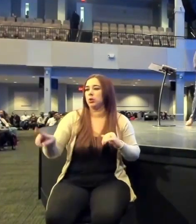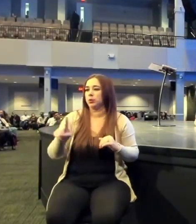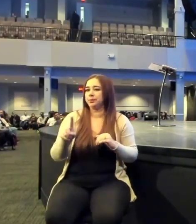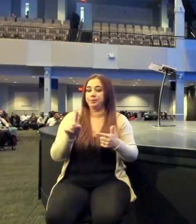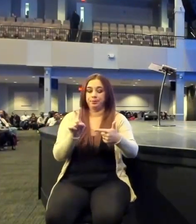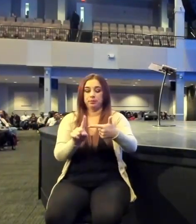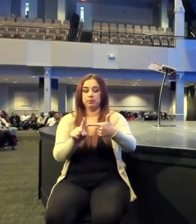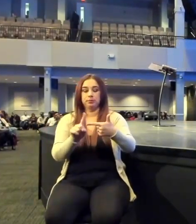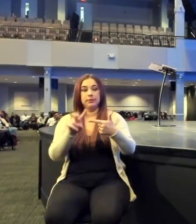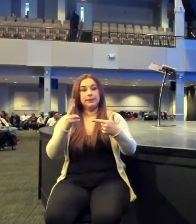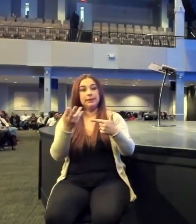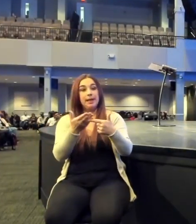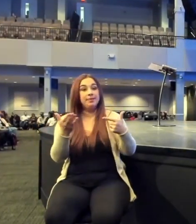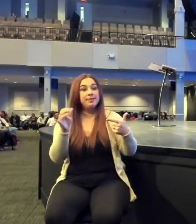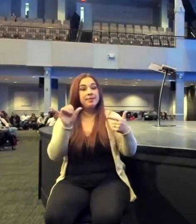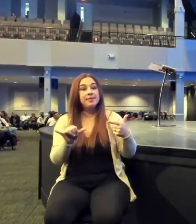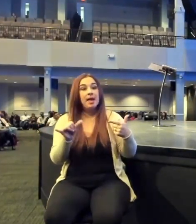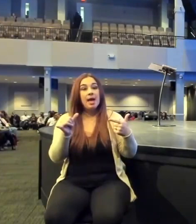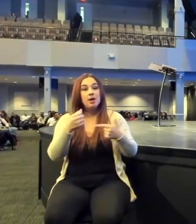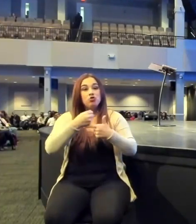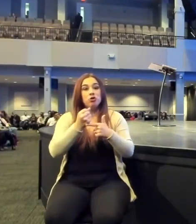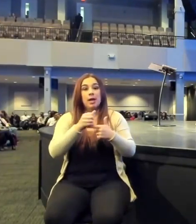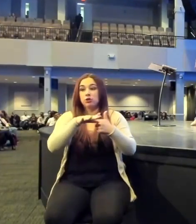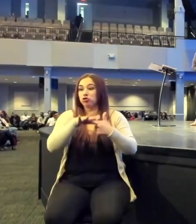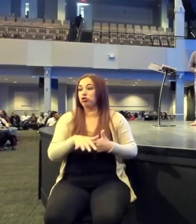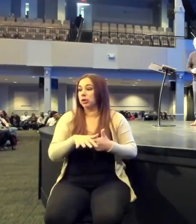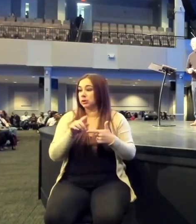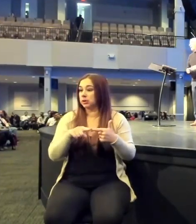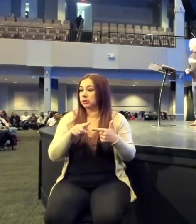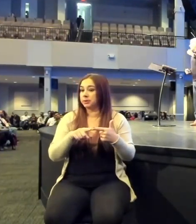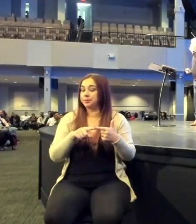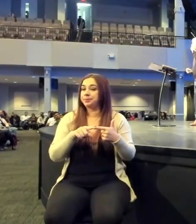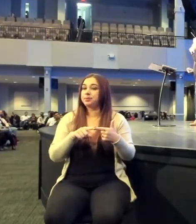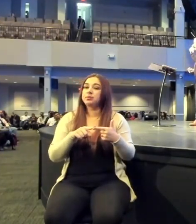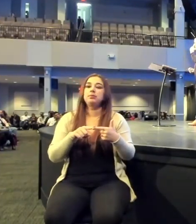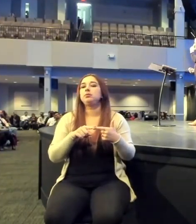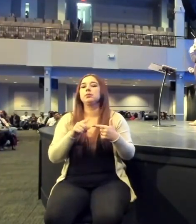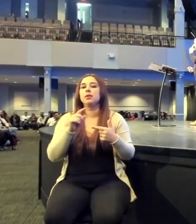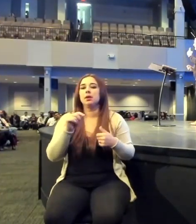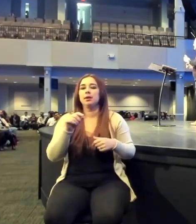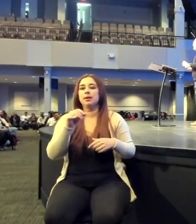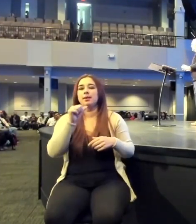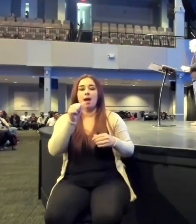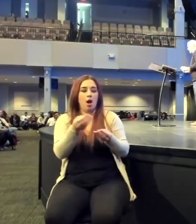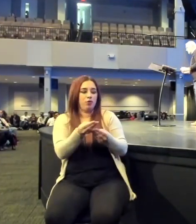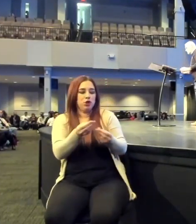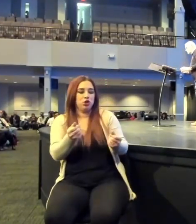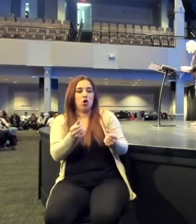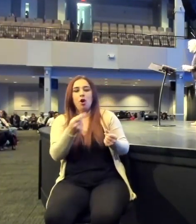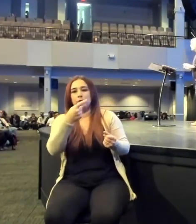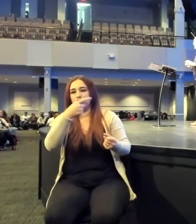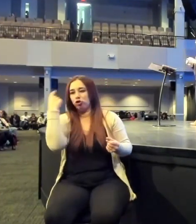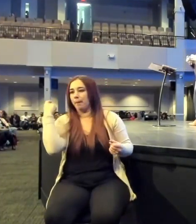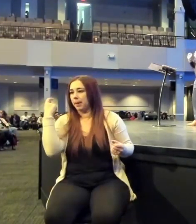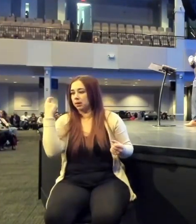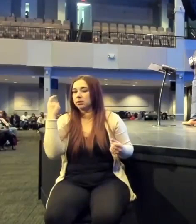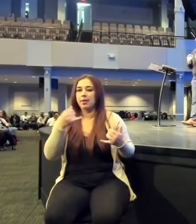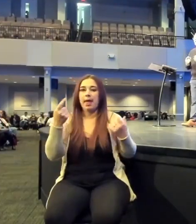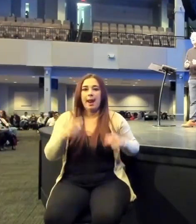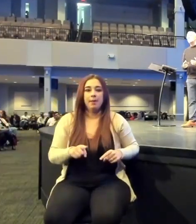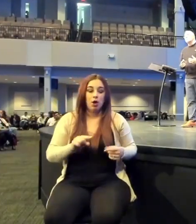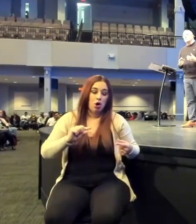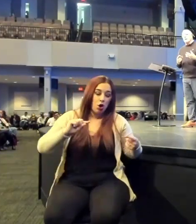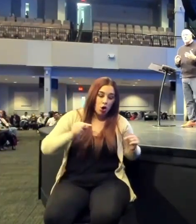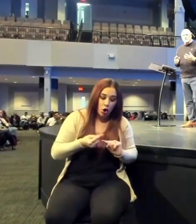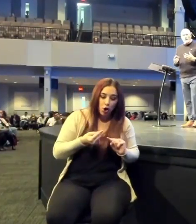The second thing that oftentimes creates distress in our lives are unresolved trauma in your life. Hurts